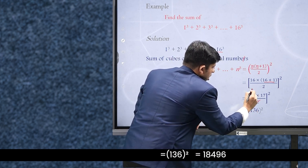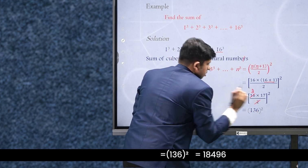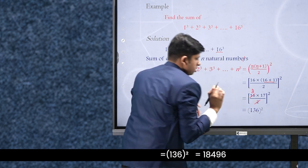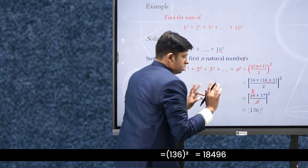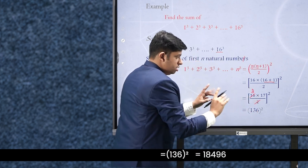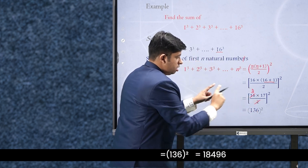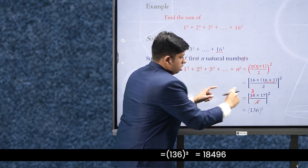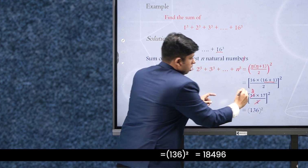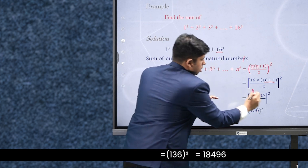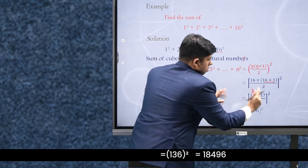136 whole square,